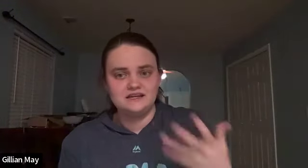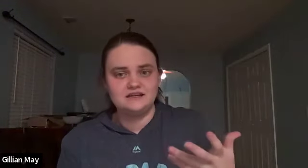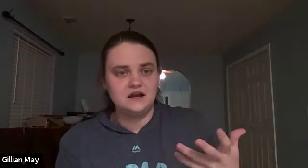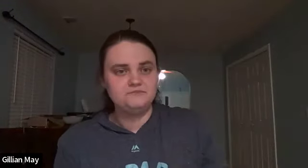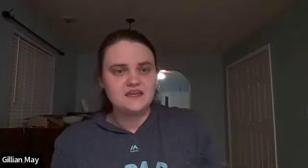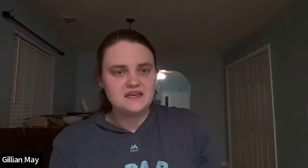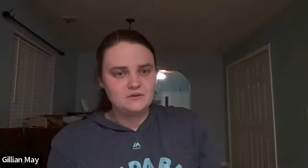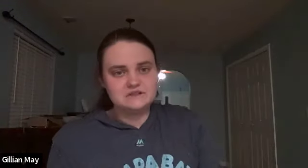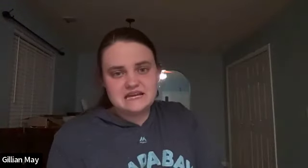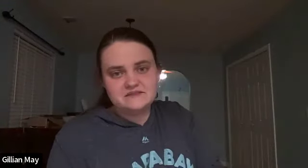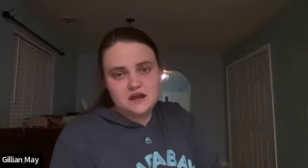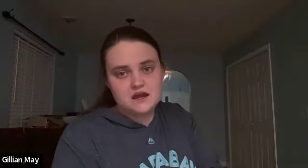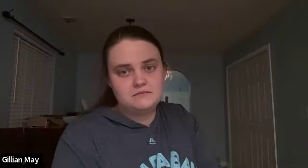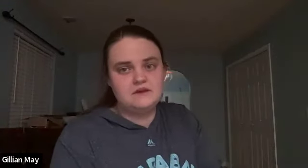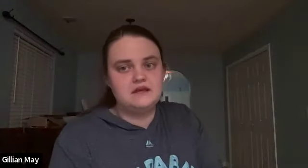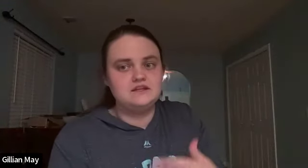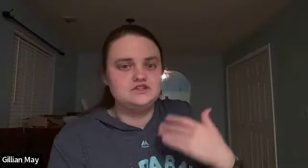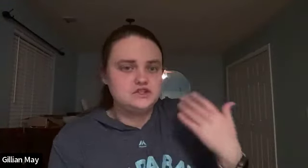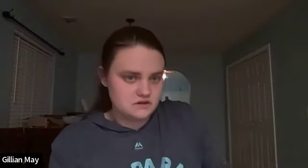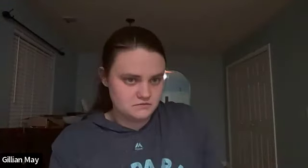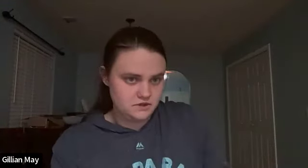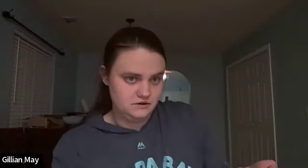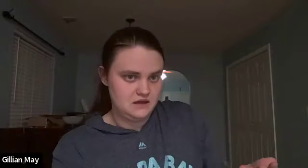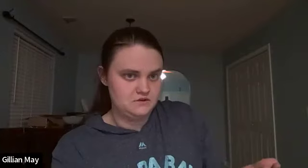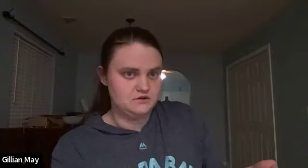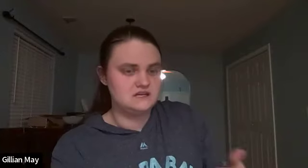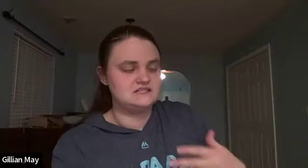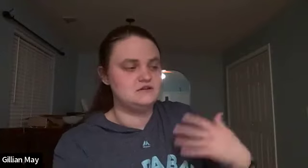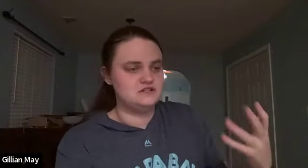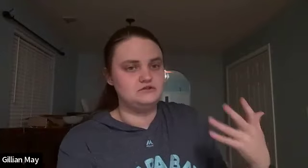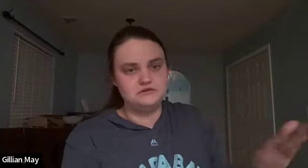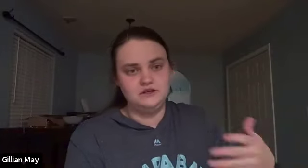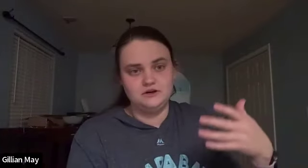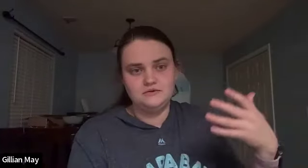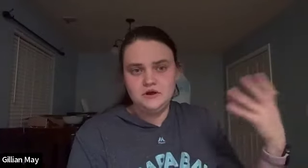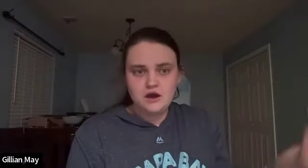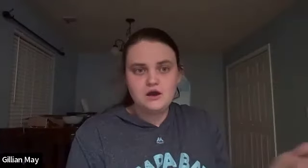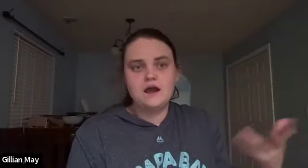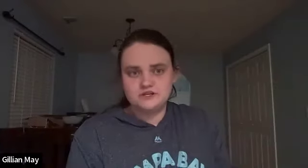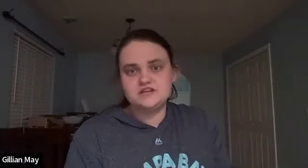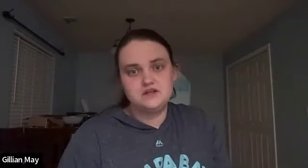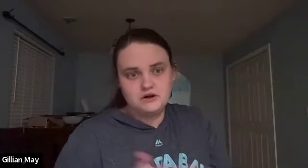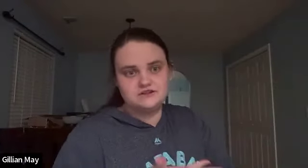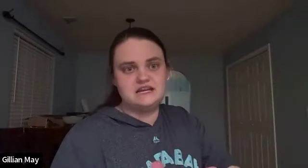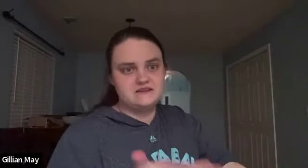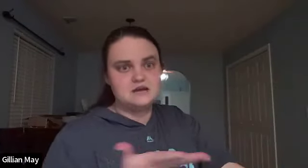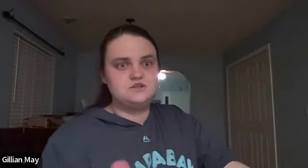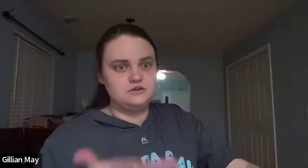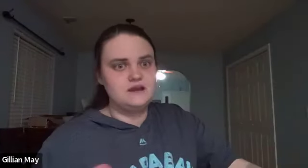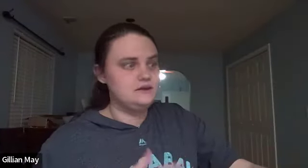and will take the time to communicate with you because they're also, oh, I appreciate that you're also taking the time to learn my